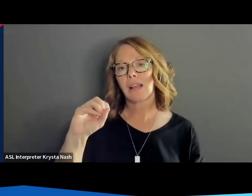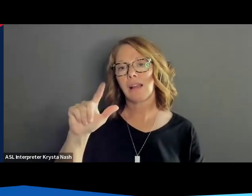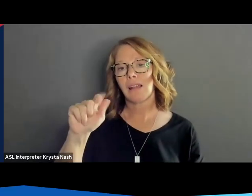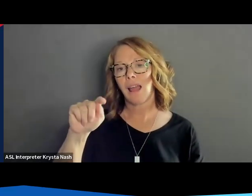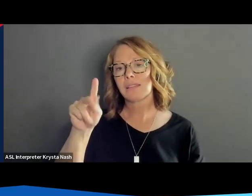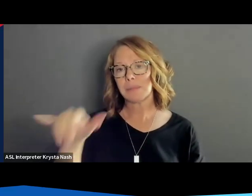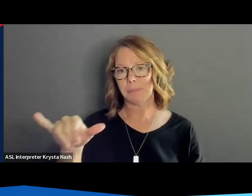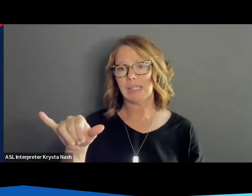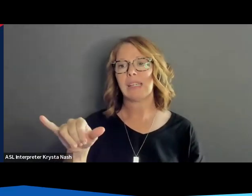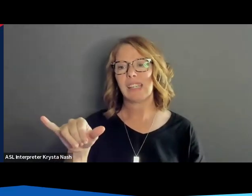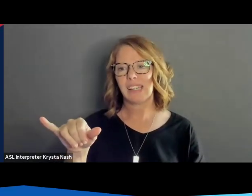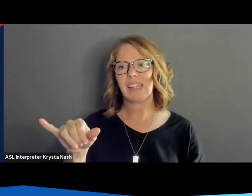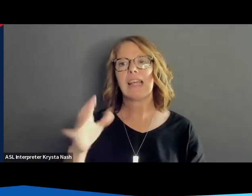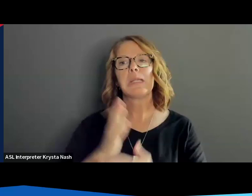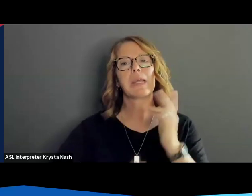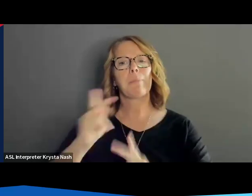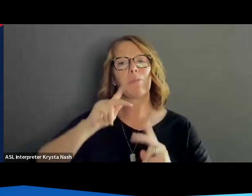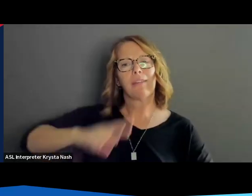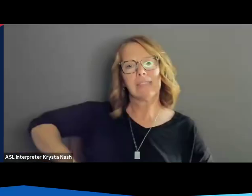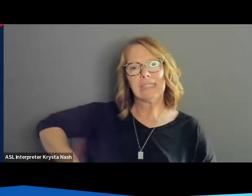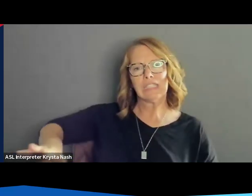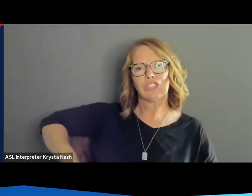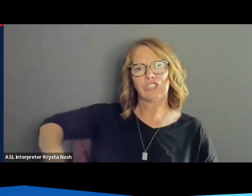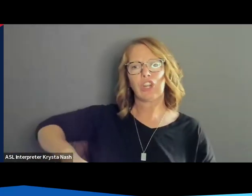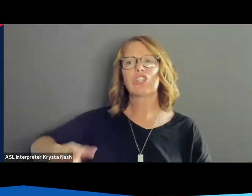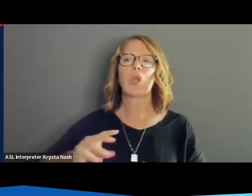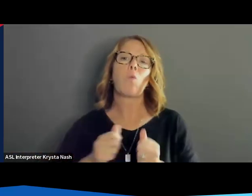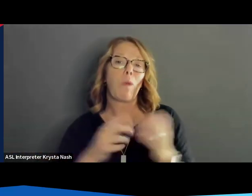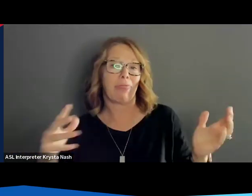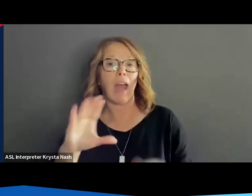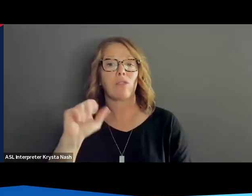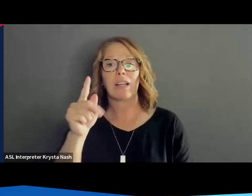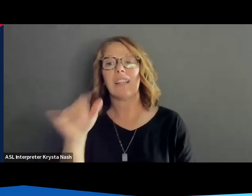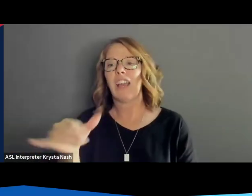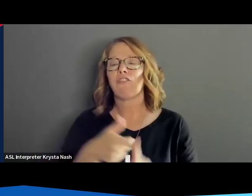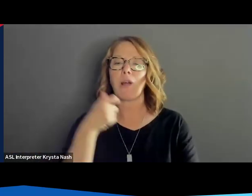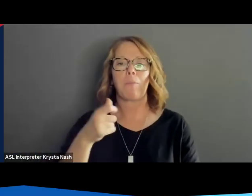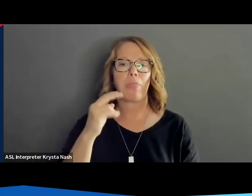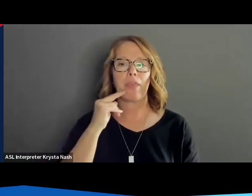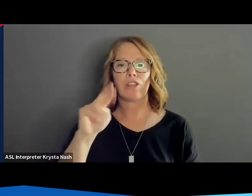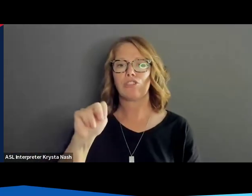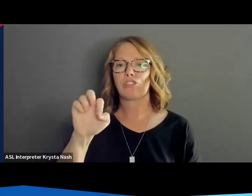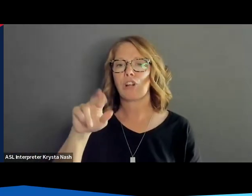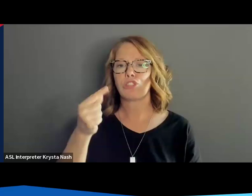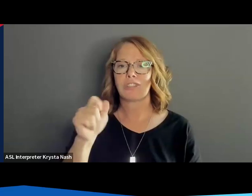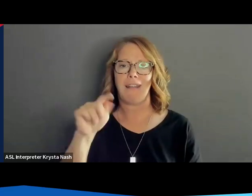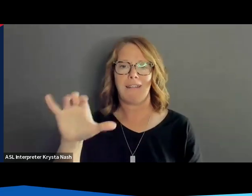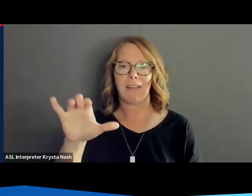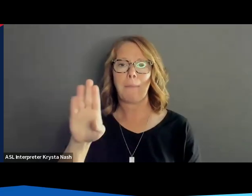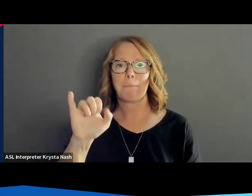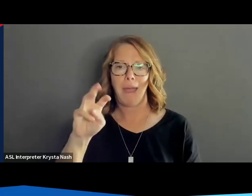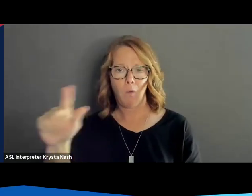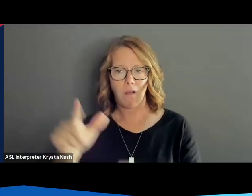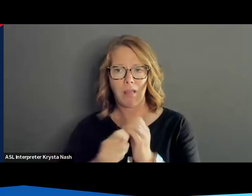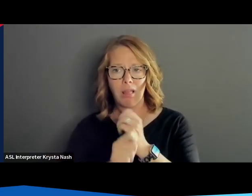have discharges like this even without colostomy from the neurogenic bowel. And so I'm assuming that this person